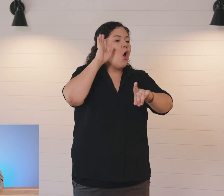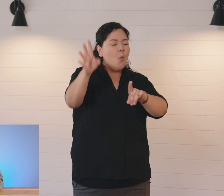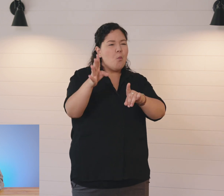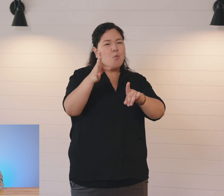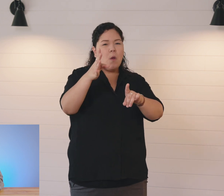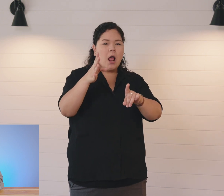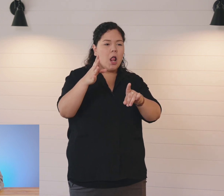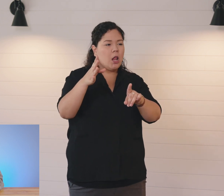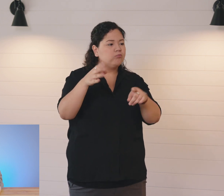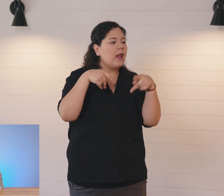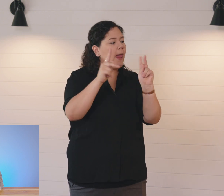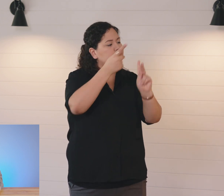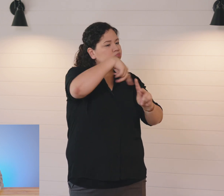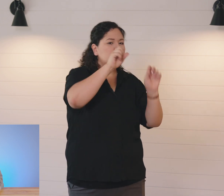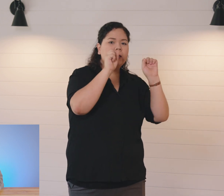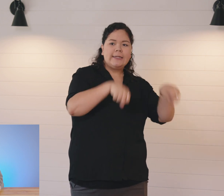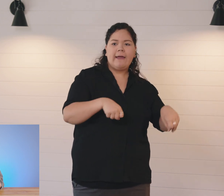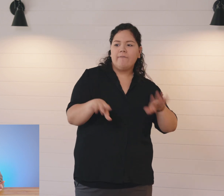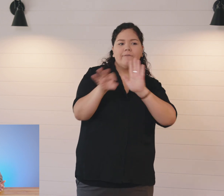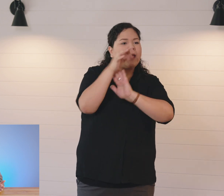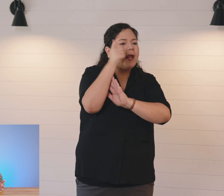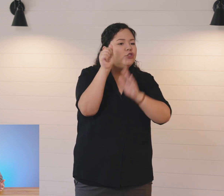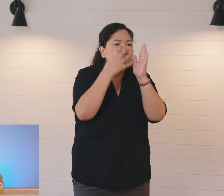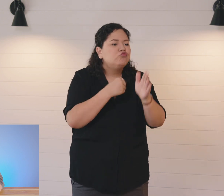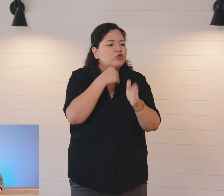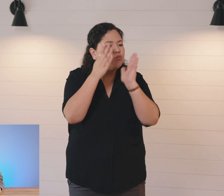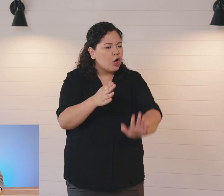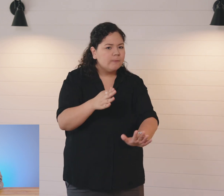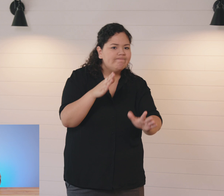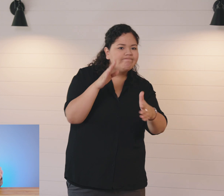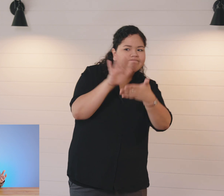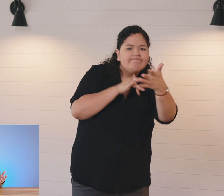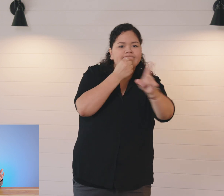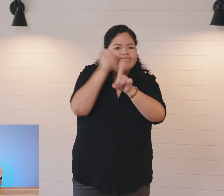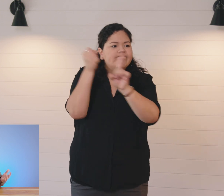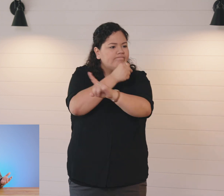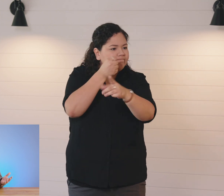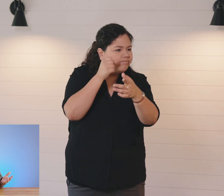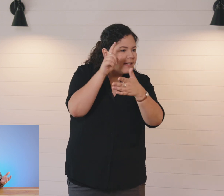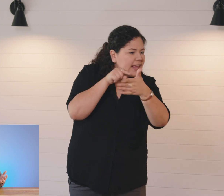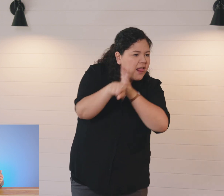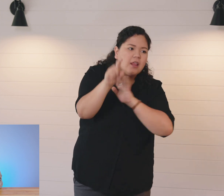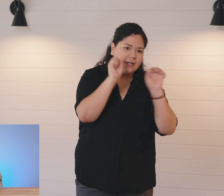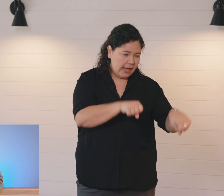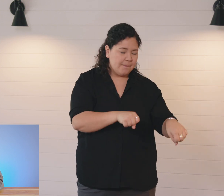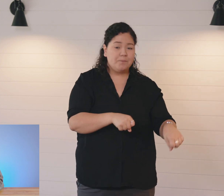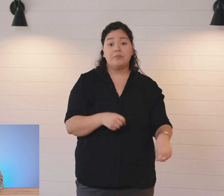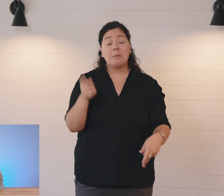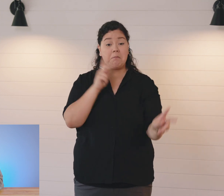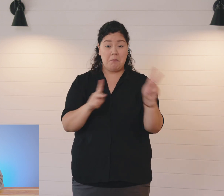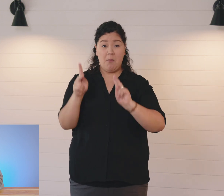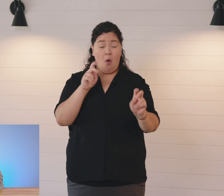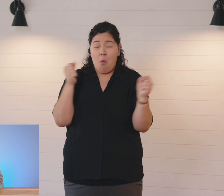loot their Jewish neighbor's house and kill their Jewish neighbor. Of course, this is a great terror and a